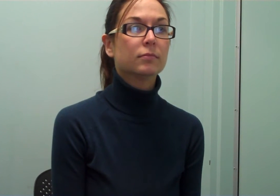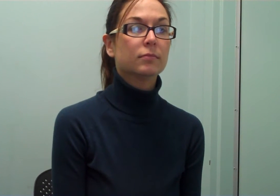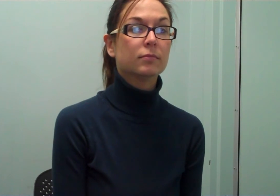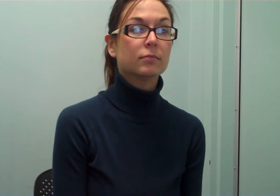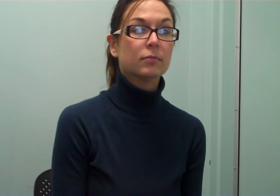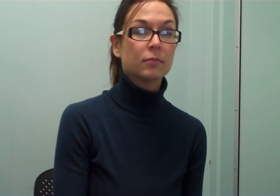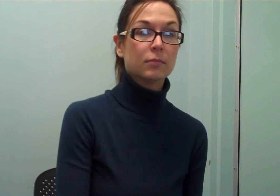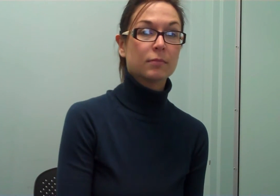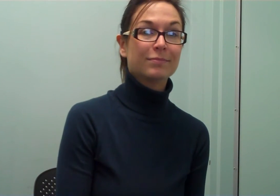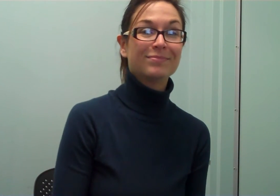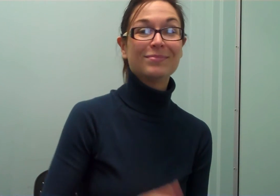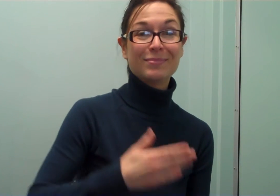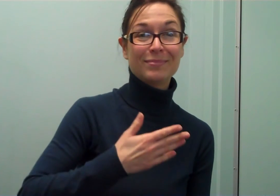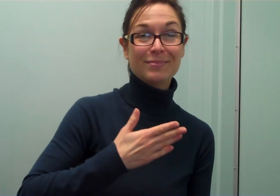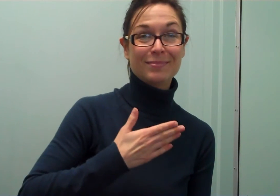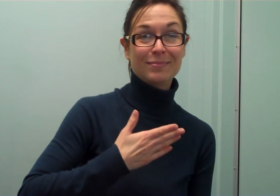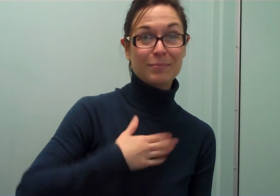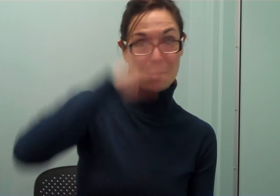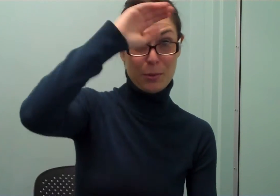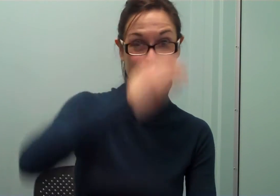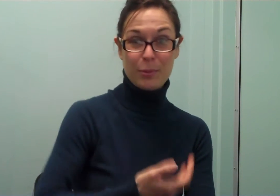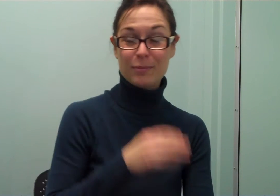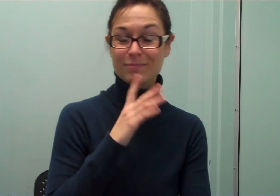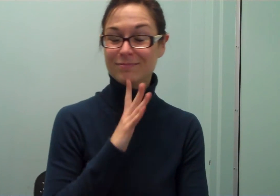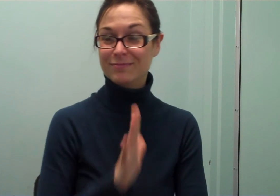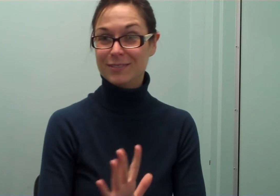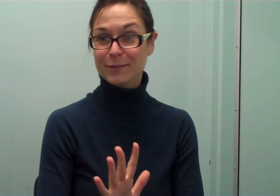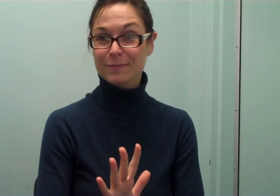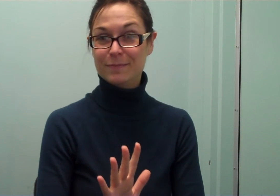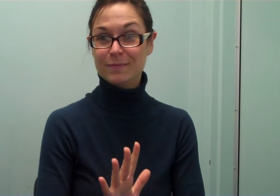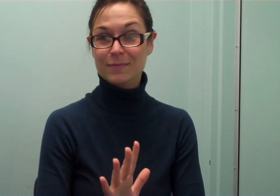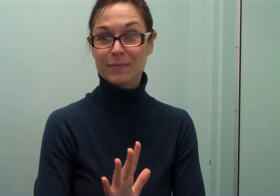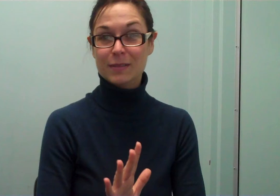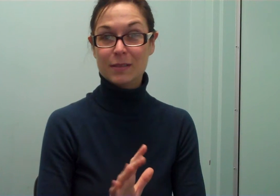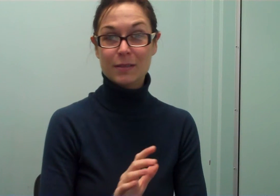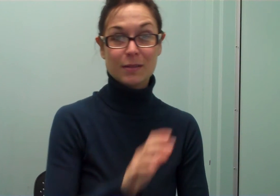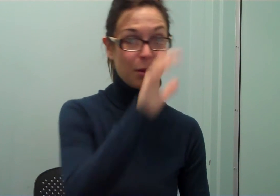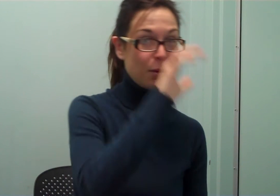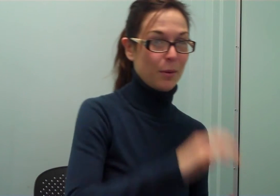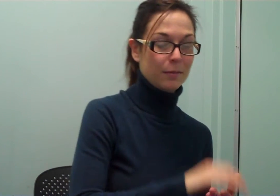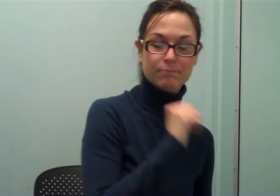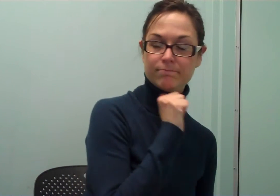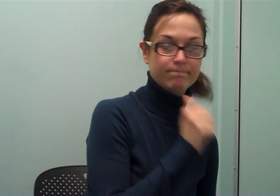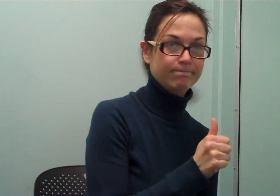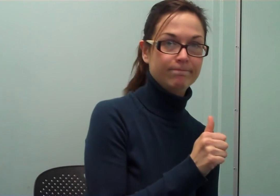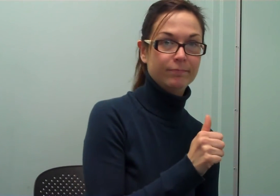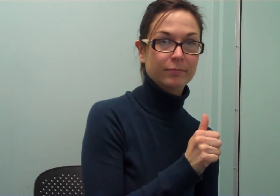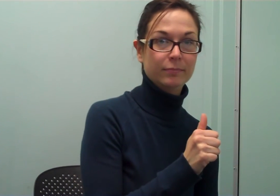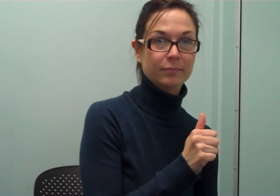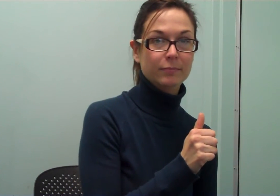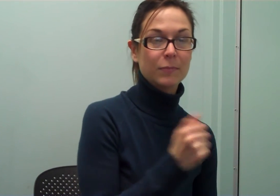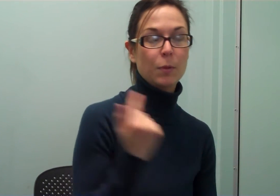I have a little boy. He's 5 years old, and yes, I am a single mother. I've never been married.